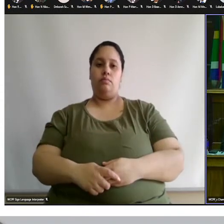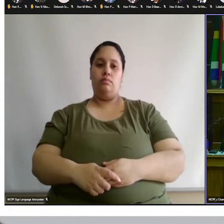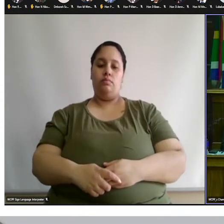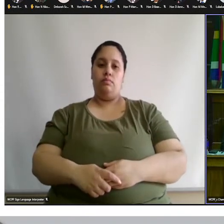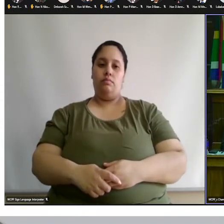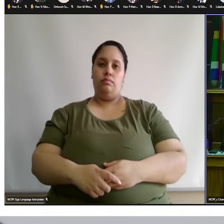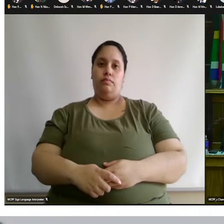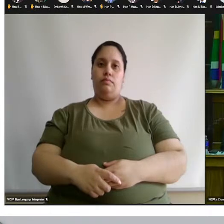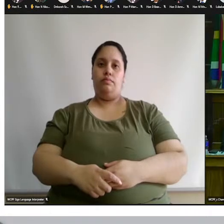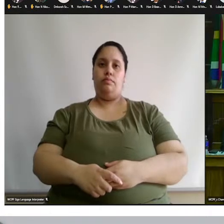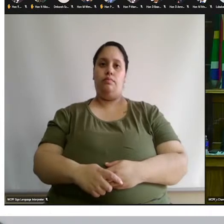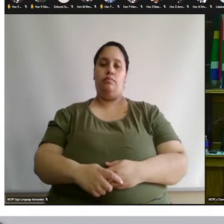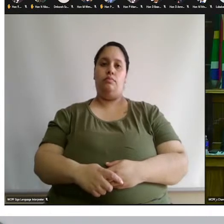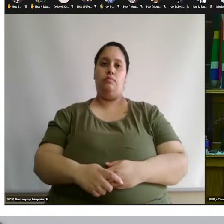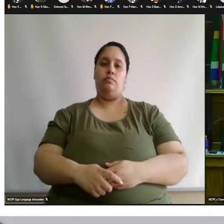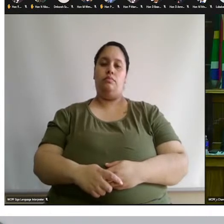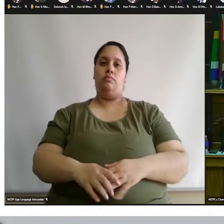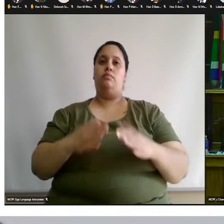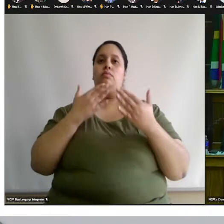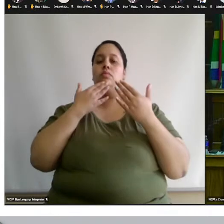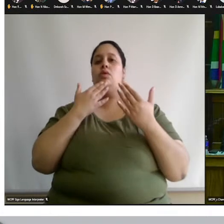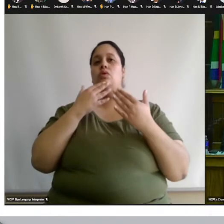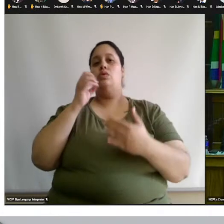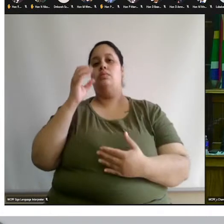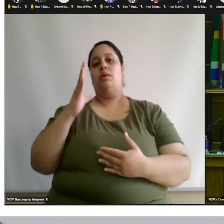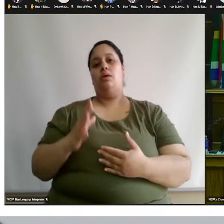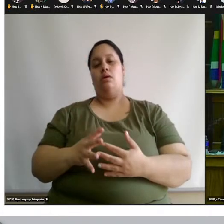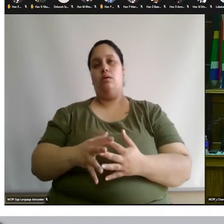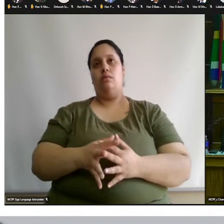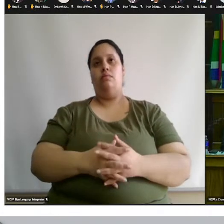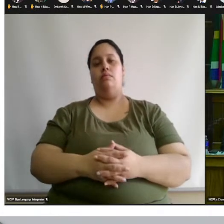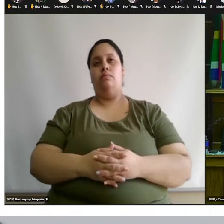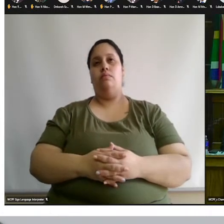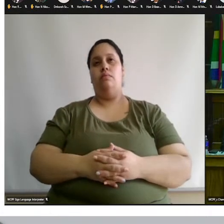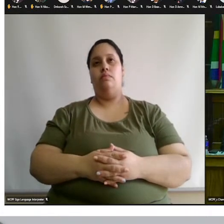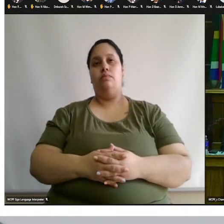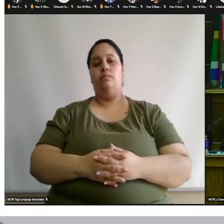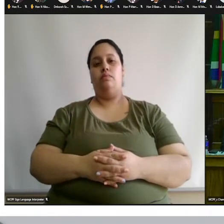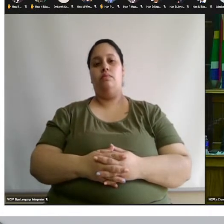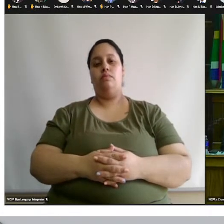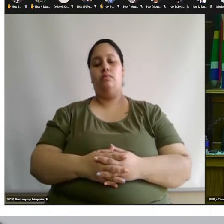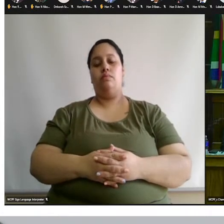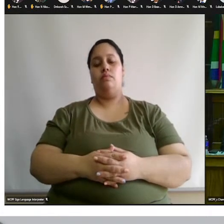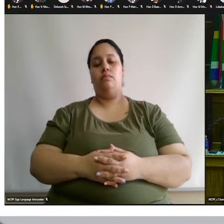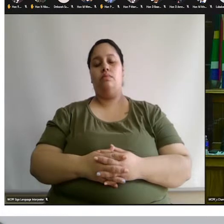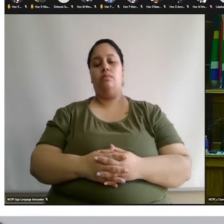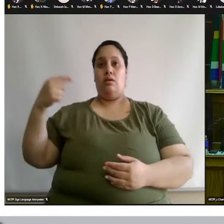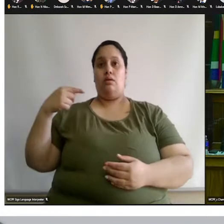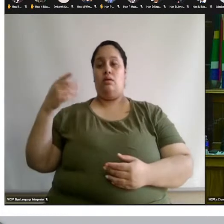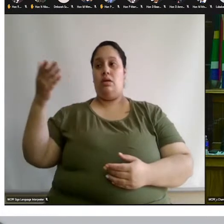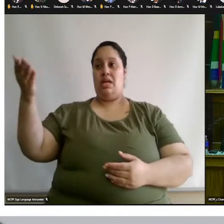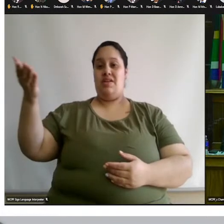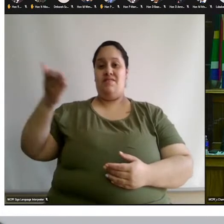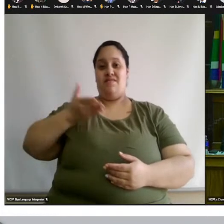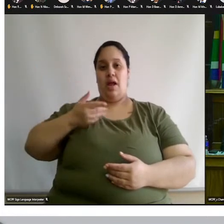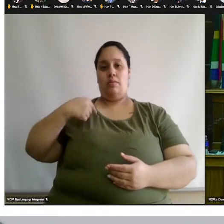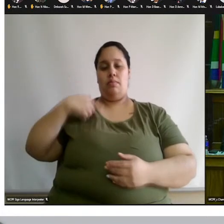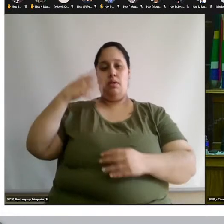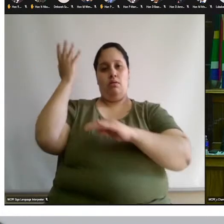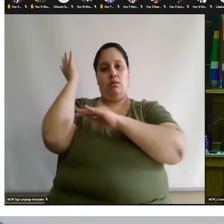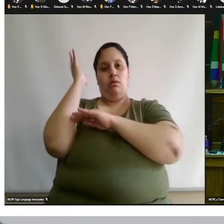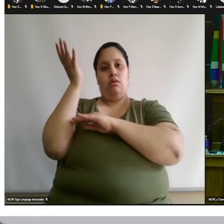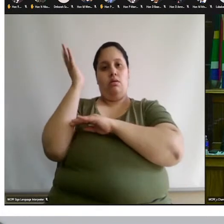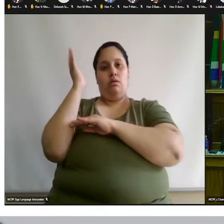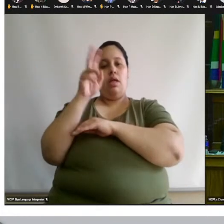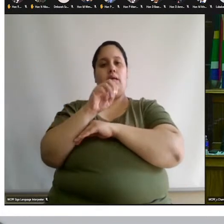Thank you, Speaker. As it happened, I was invited to speak in the NCOP on exactly this